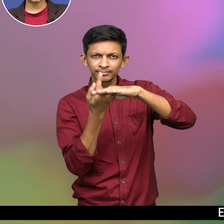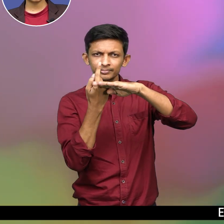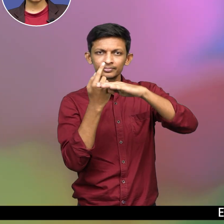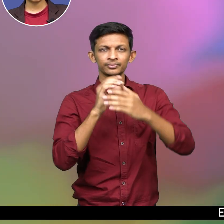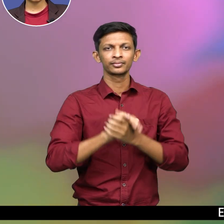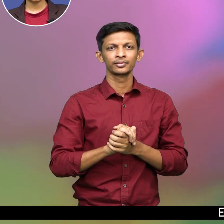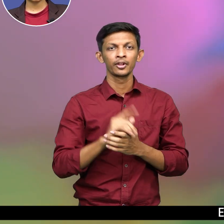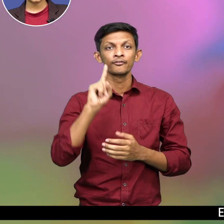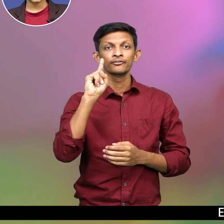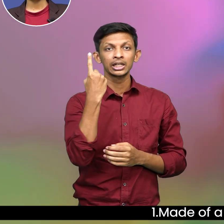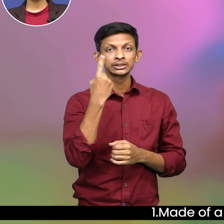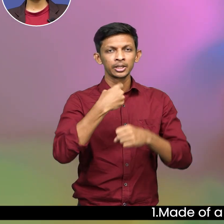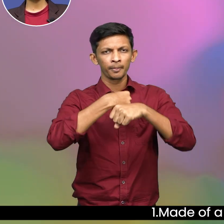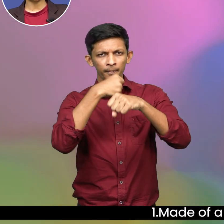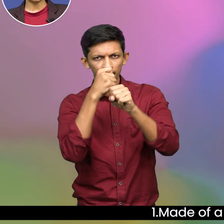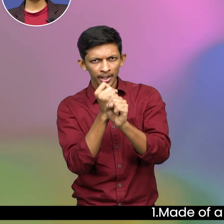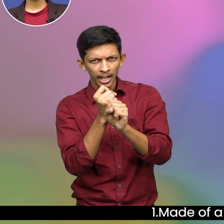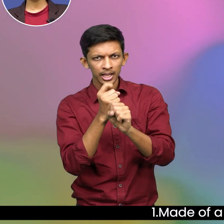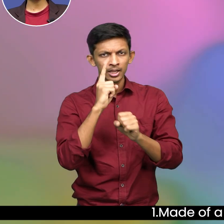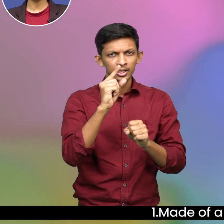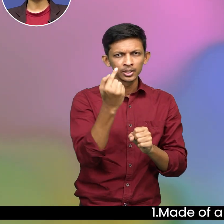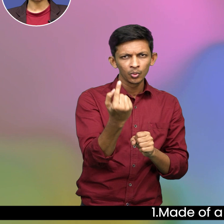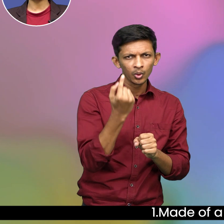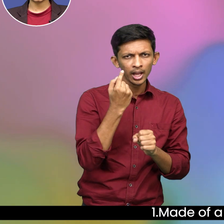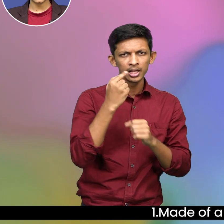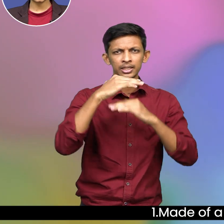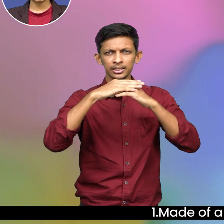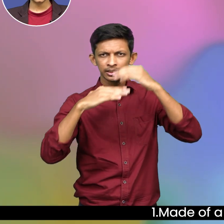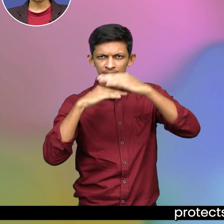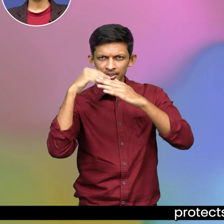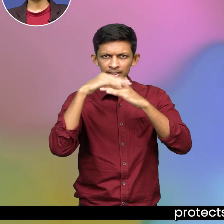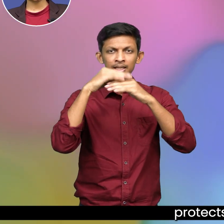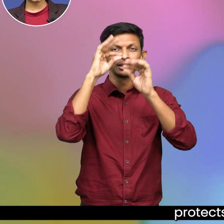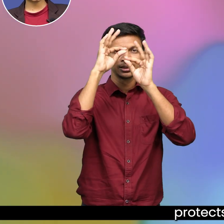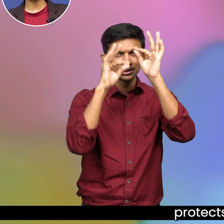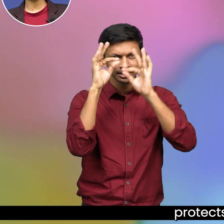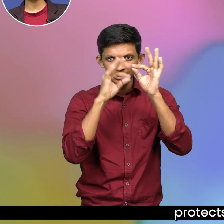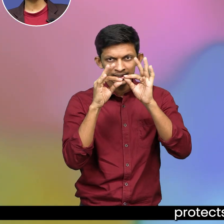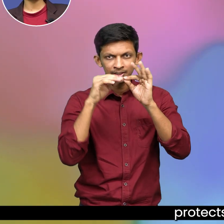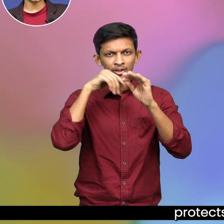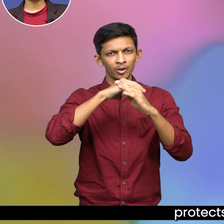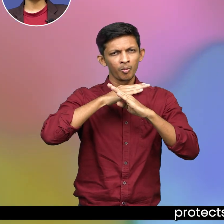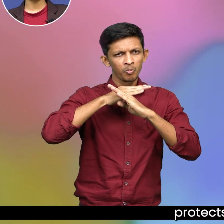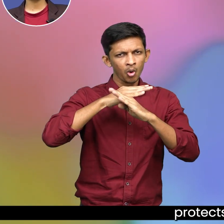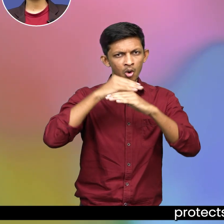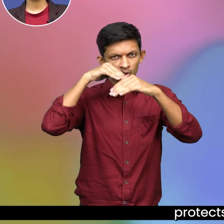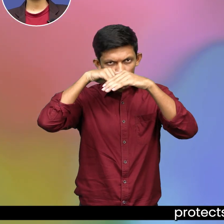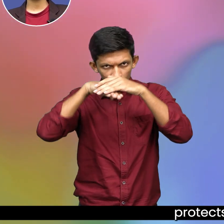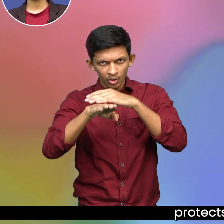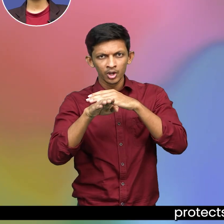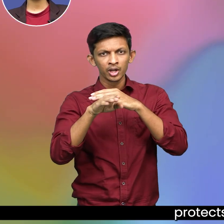Epidermis, made up of single layer of cells, protects the inner parts.